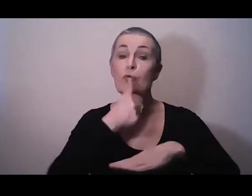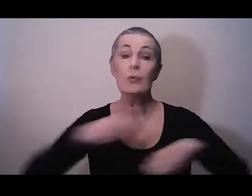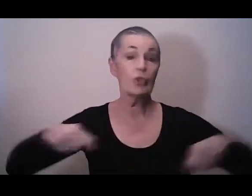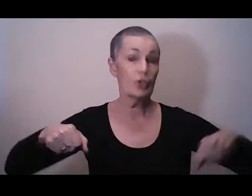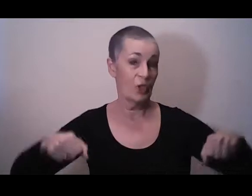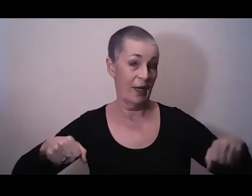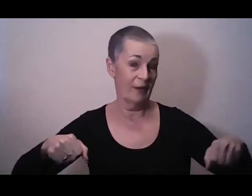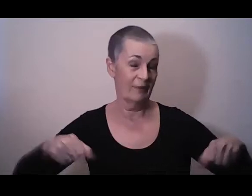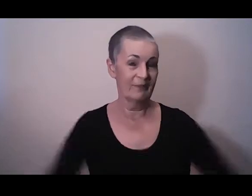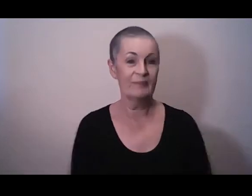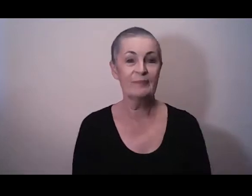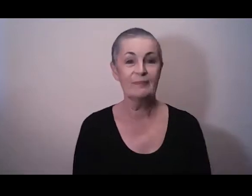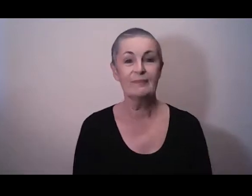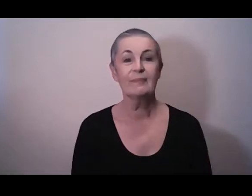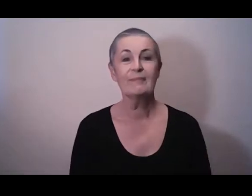chair.